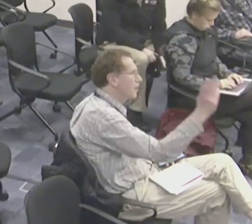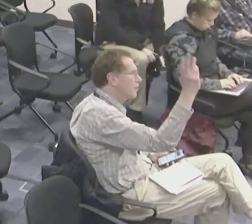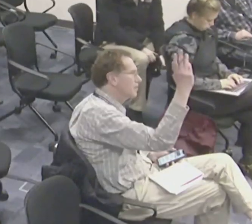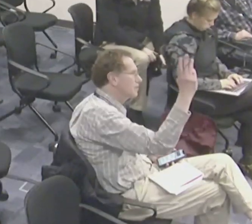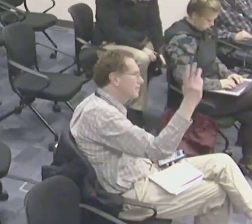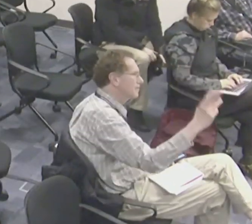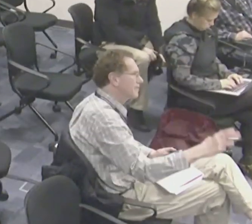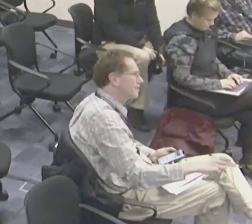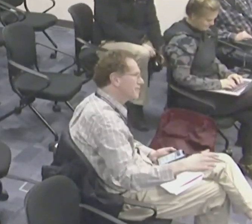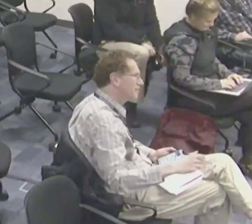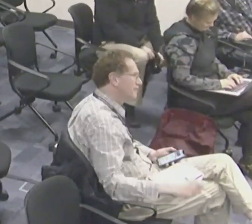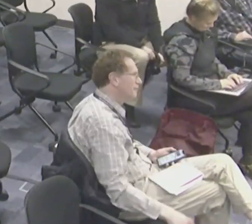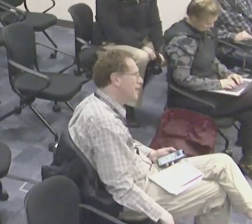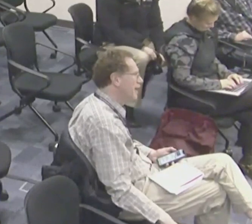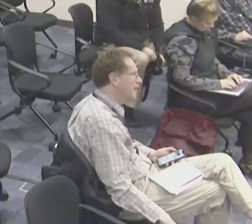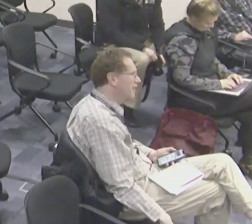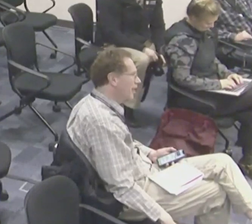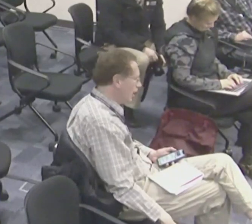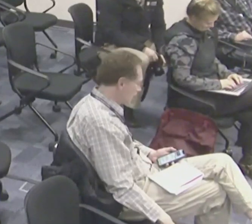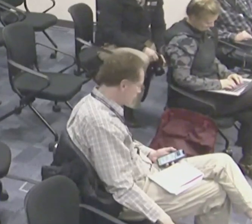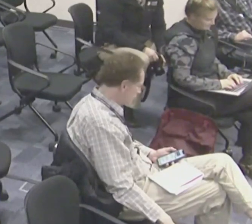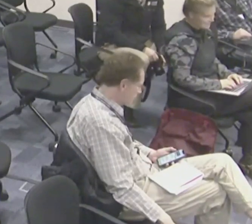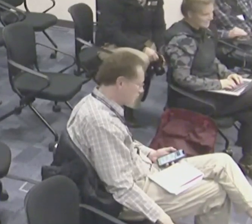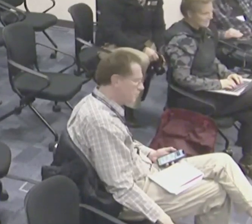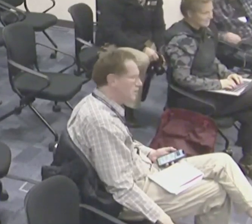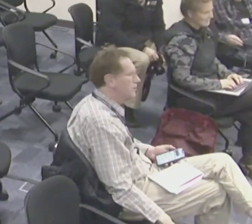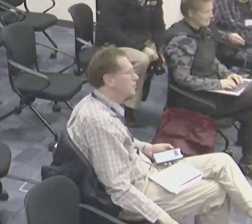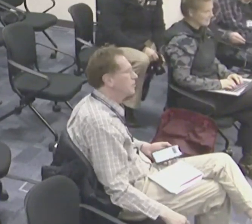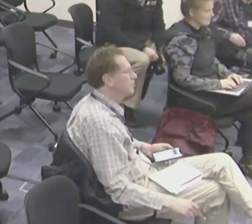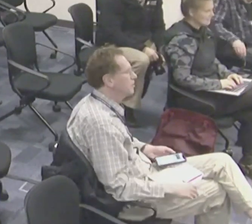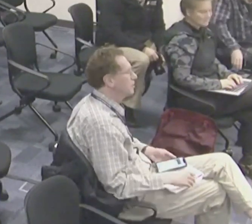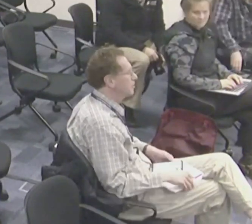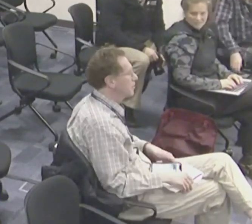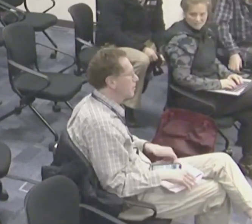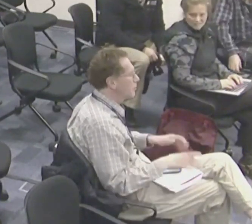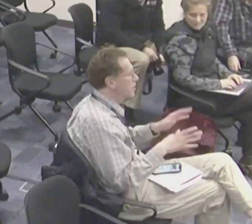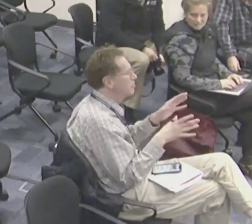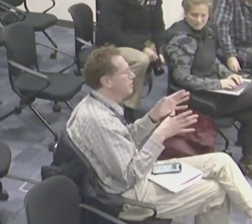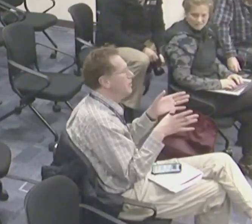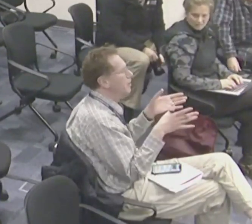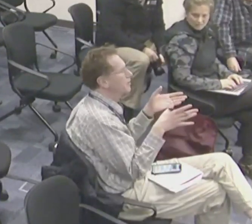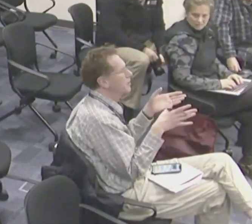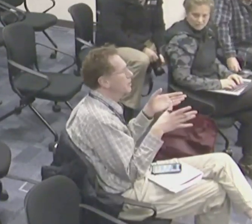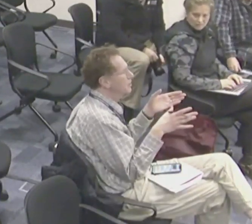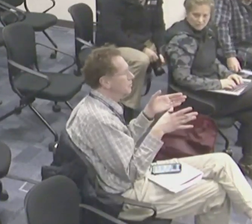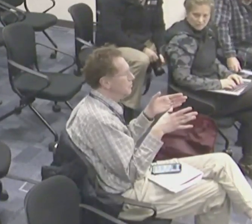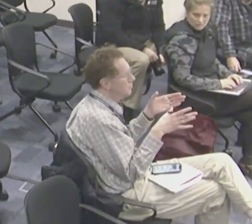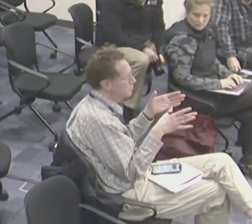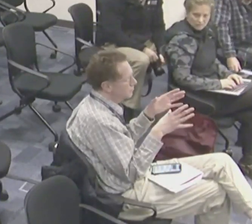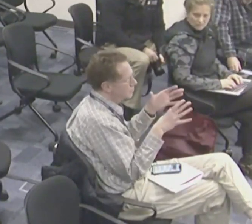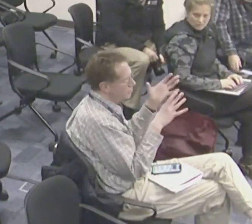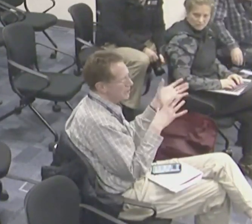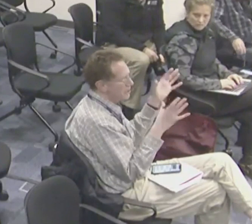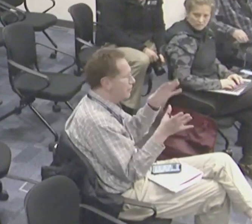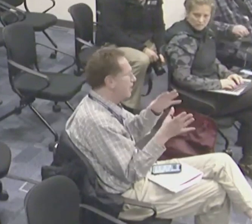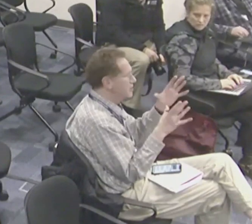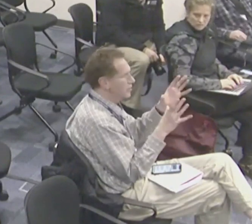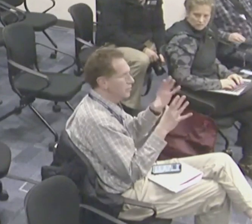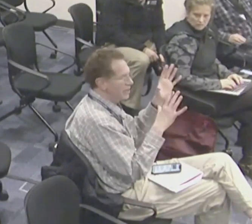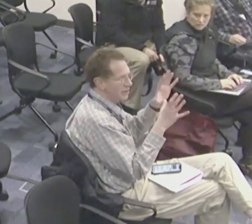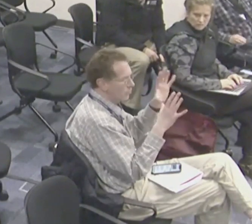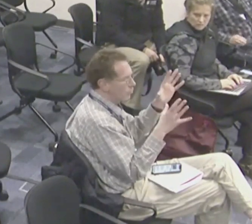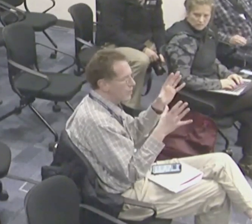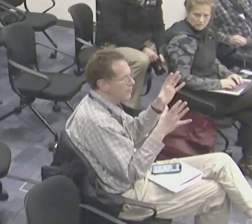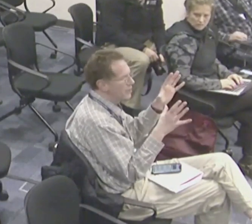Oh, I do have one. You're good? I've got one. All right, deal. Round it out. Elaborate a bit on the directive,